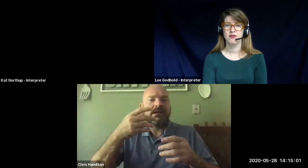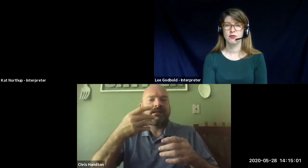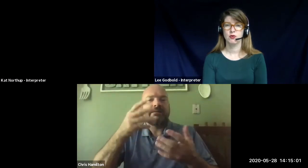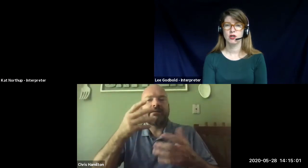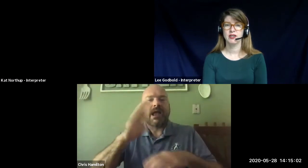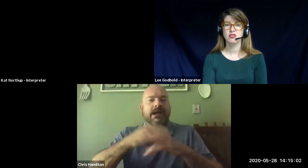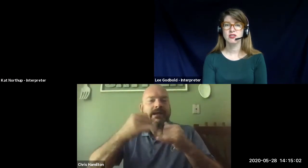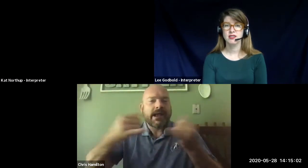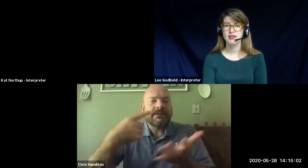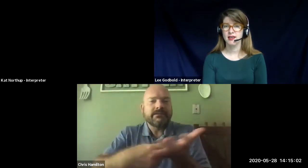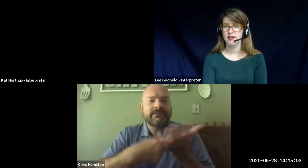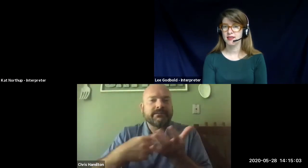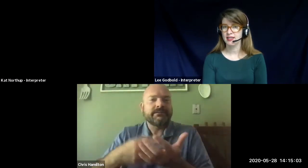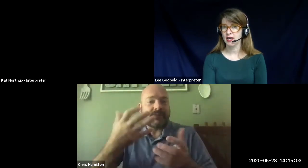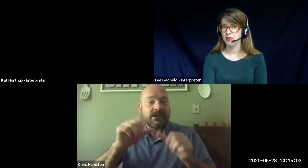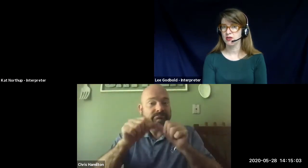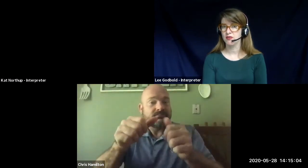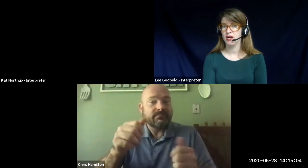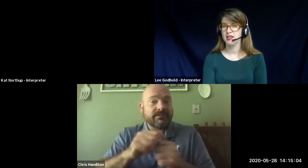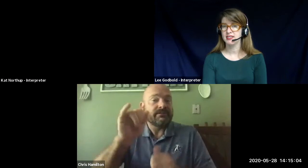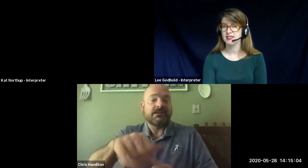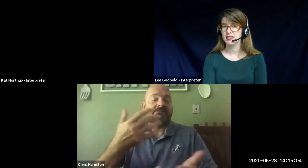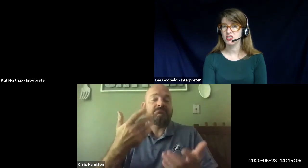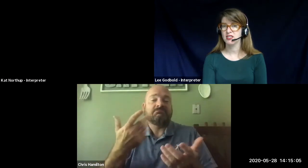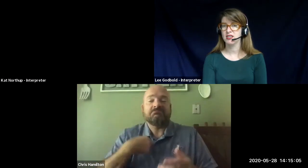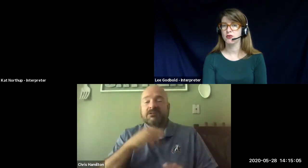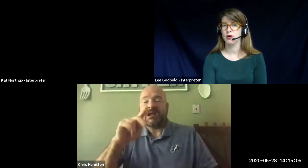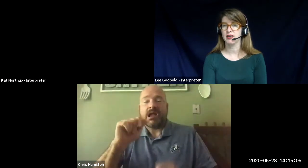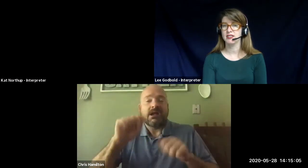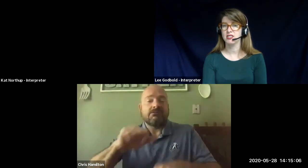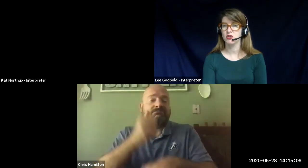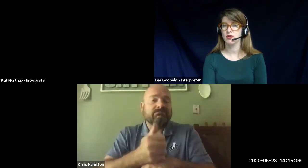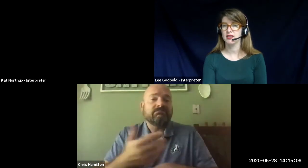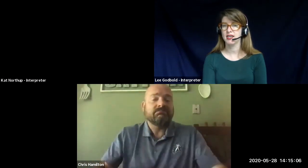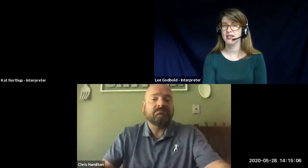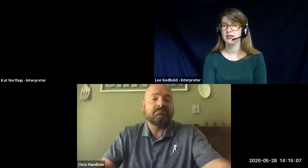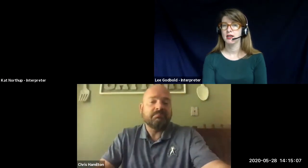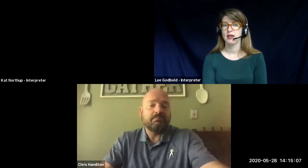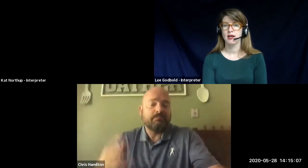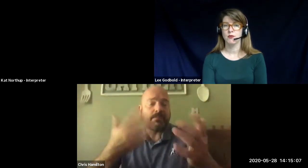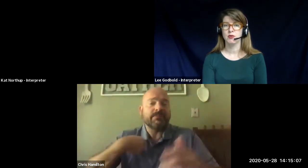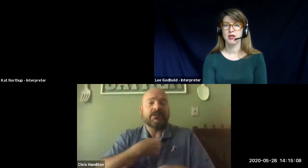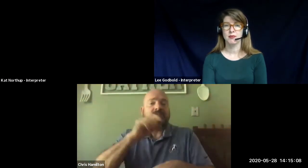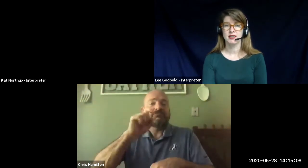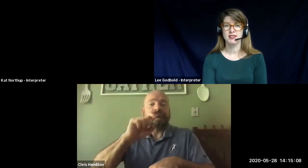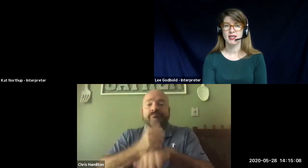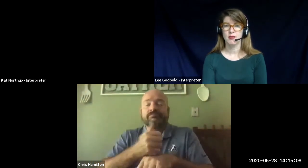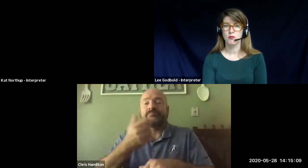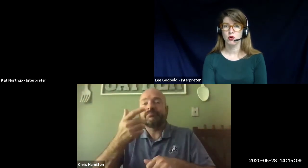if you are interested in that type of online discussion, if you want to continue with that, we'd be happy to set up more of